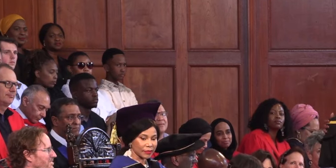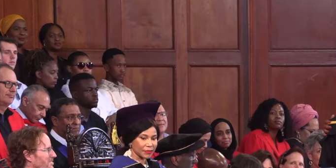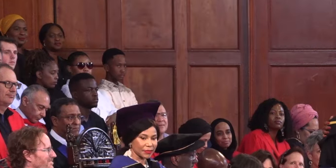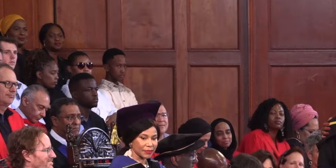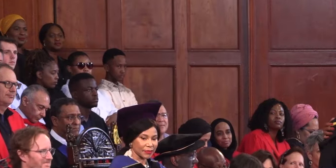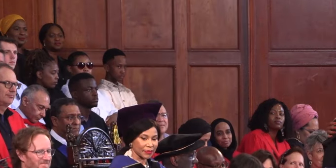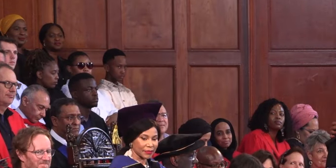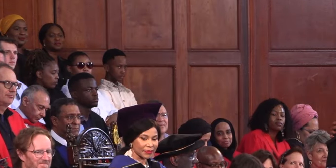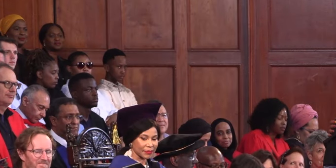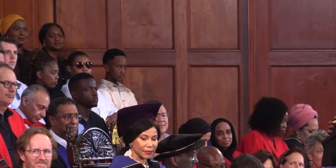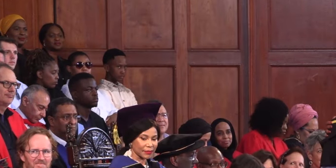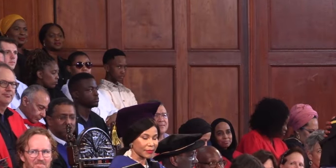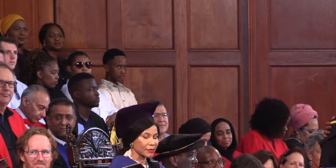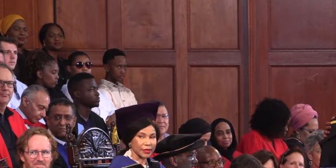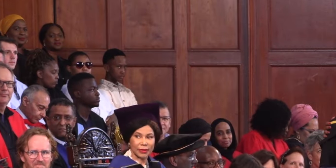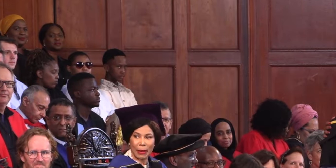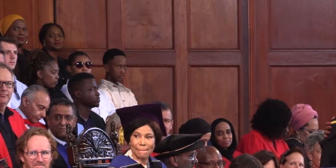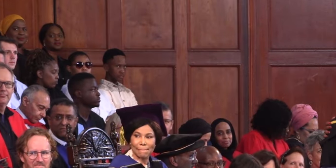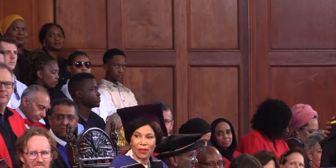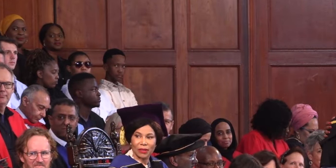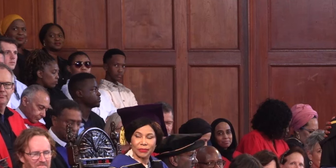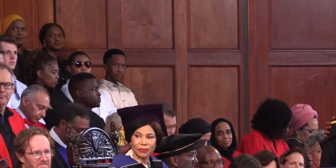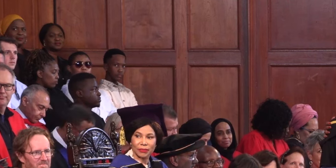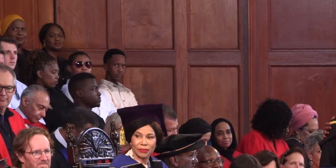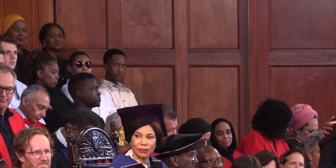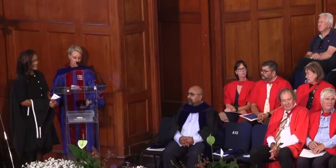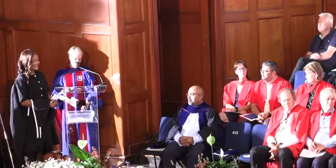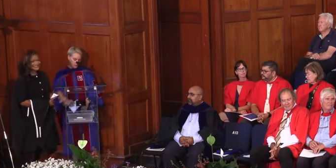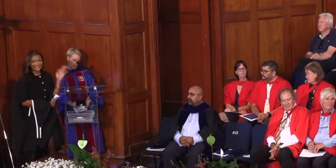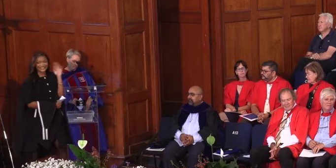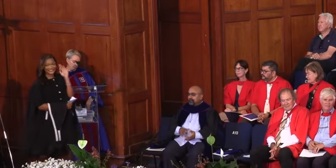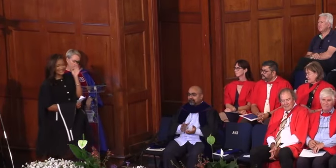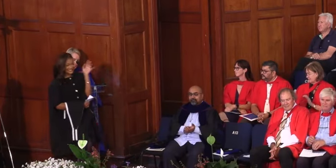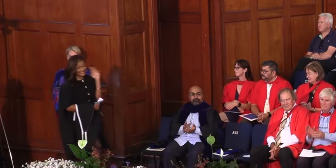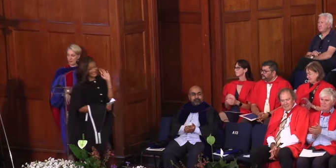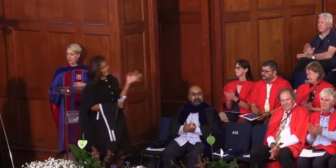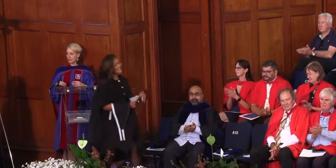For the Postgraduate Diploma in Law, Kamwanya Priscil Mantombo.